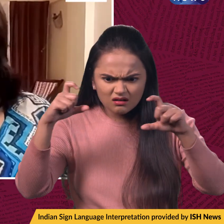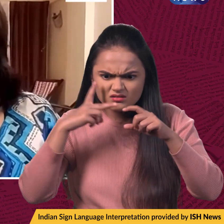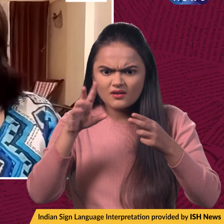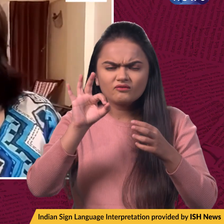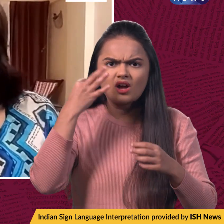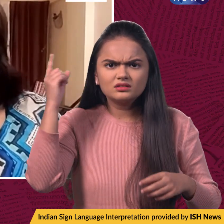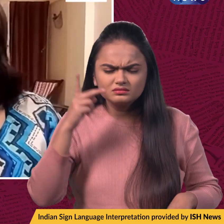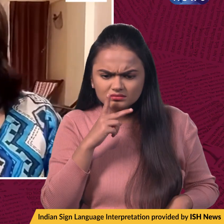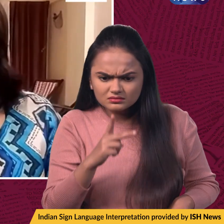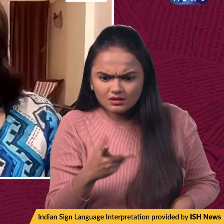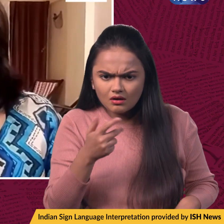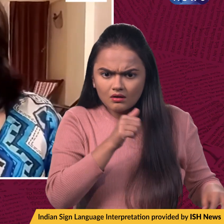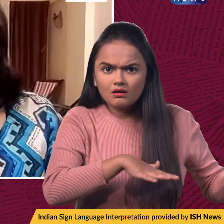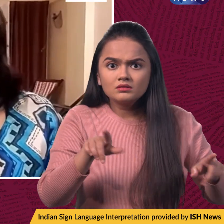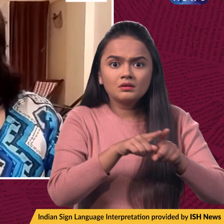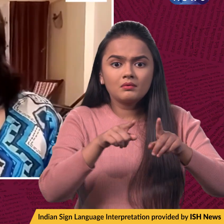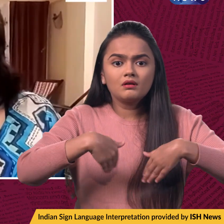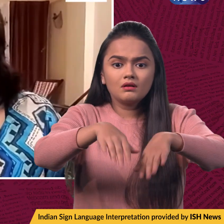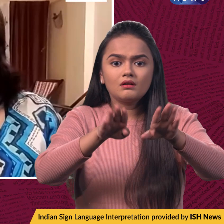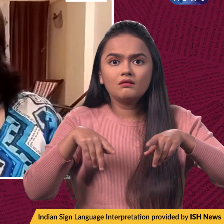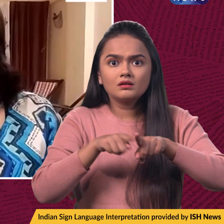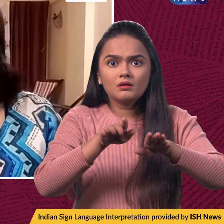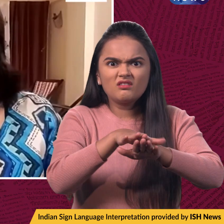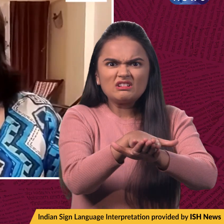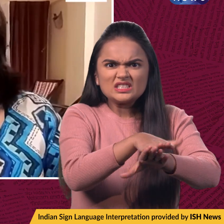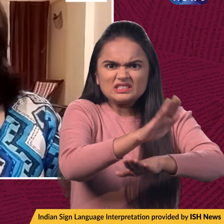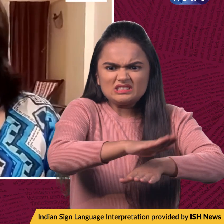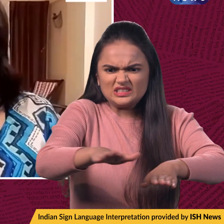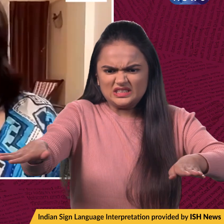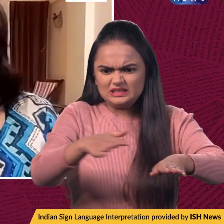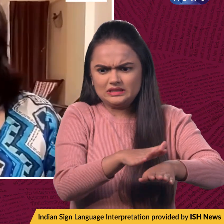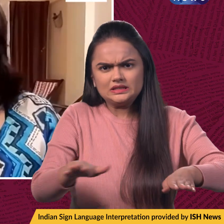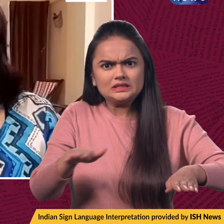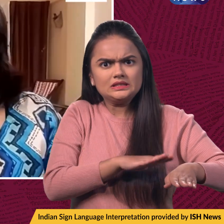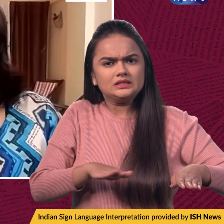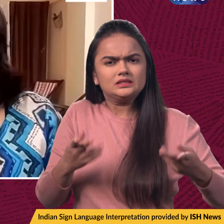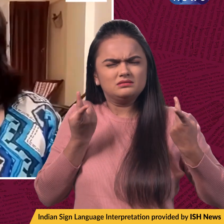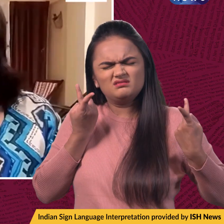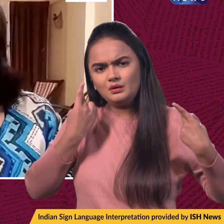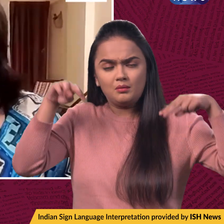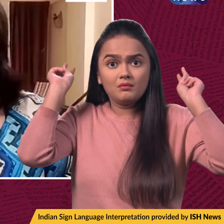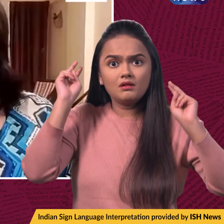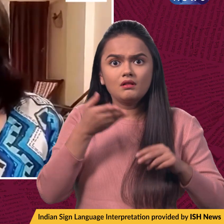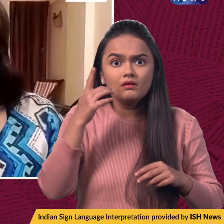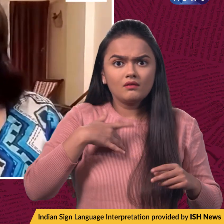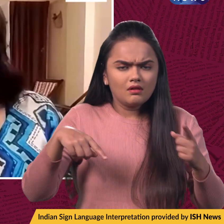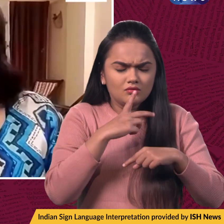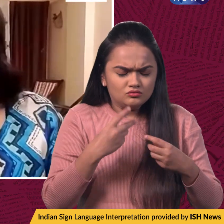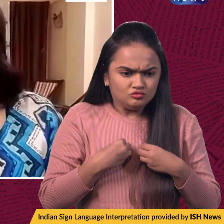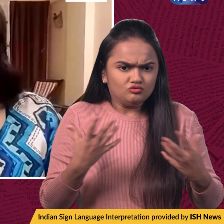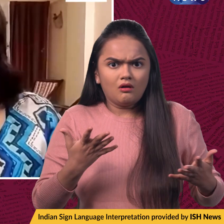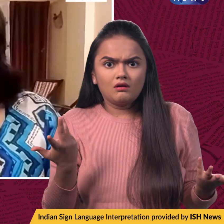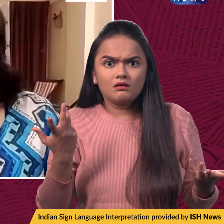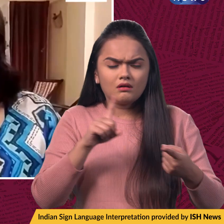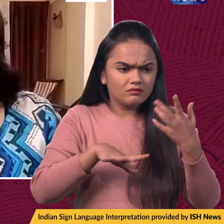of the dead fish, which formed a floating carpet of carcasses spotted by environmental campaigners, and called it shocking, and